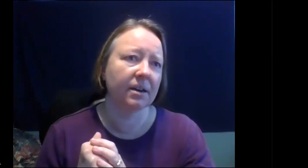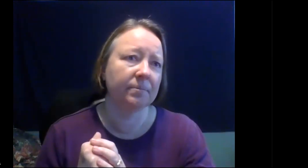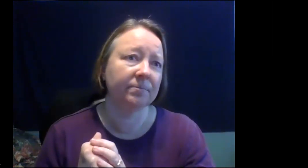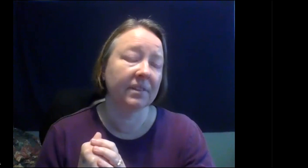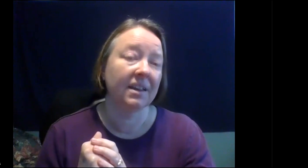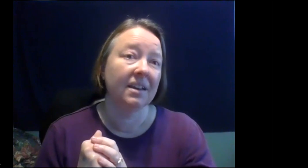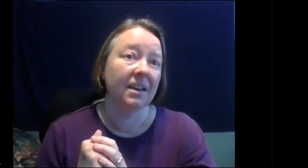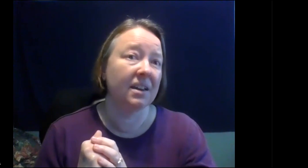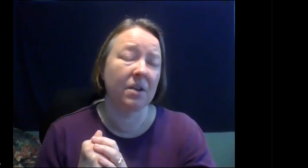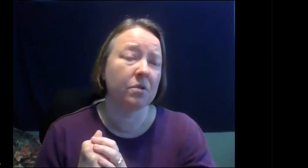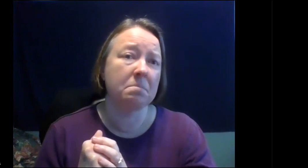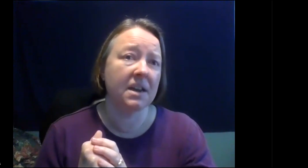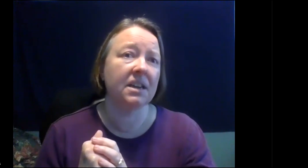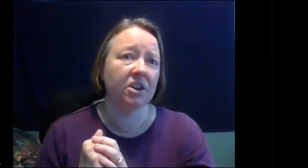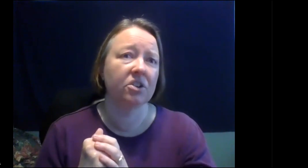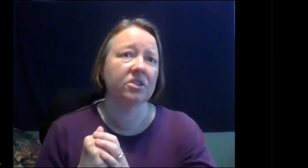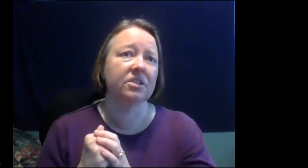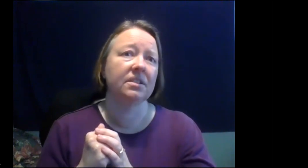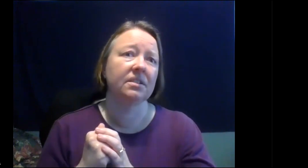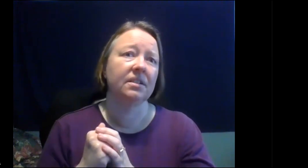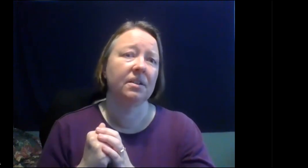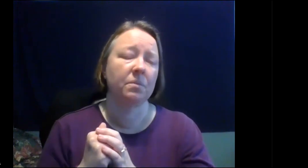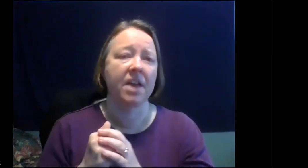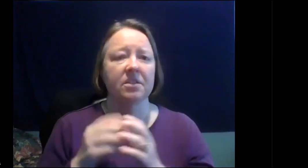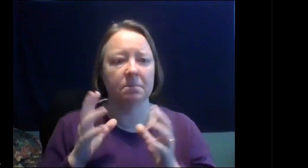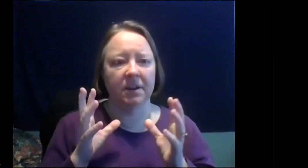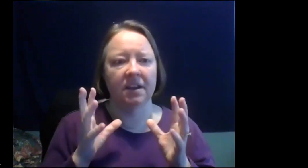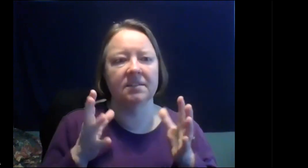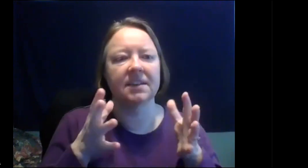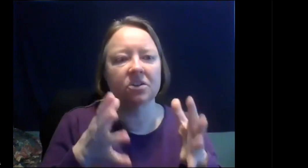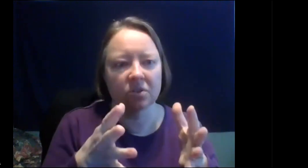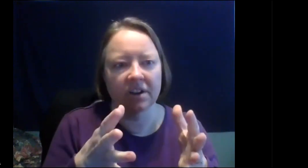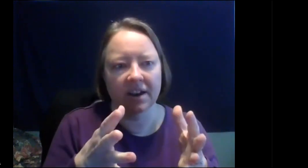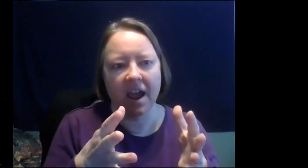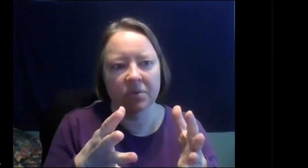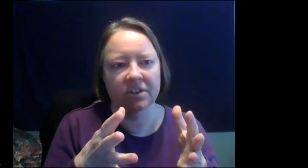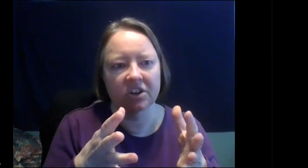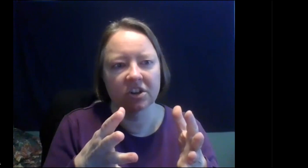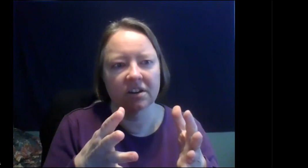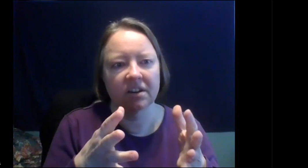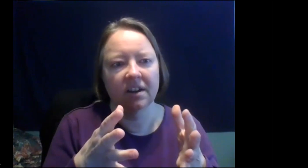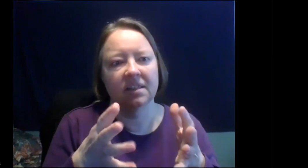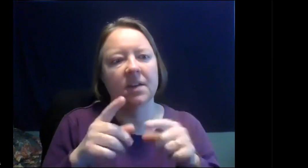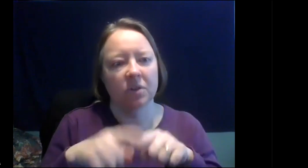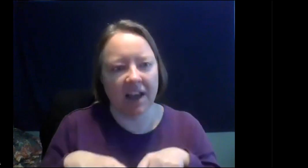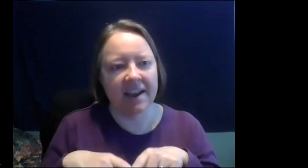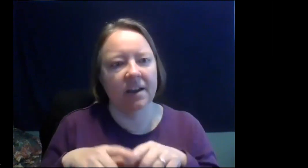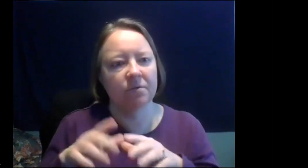for many years, rather than being central in a conversation, they've relied on